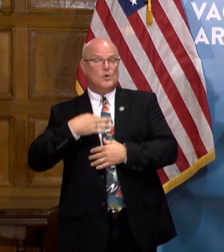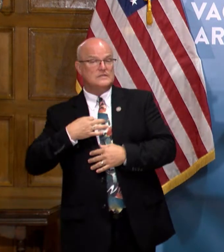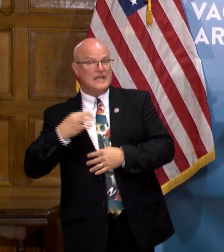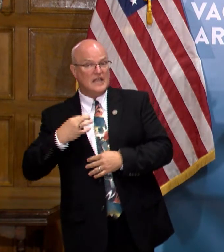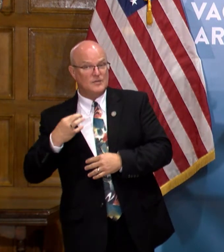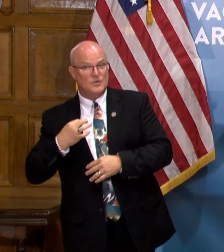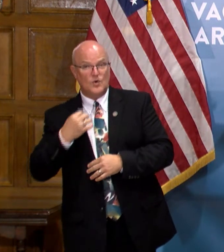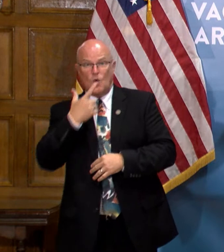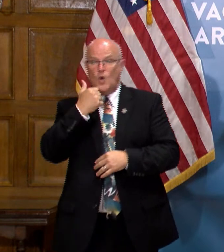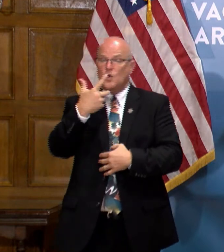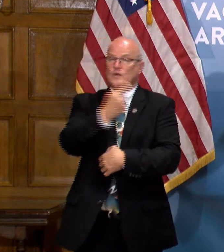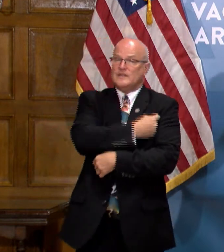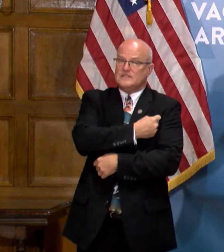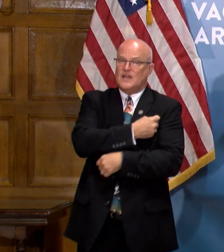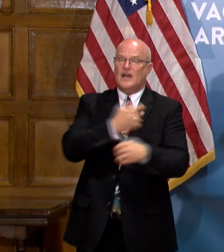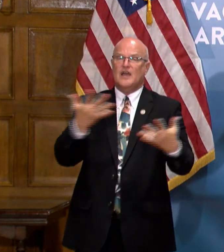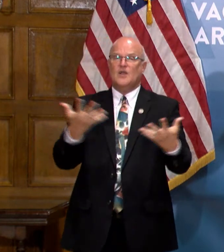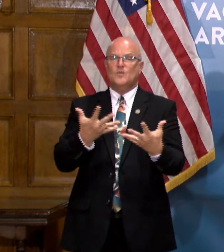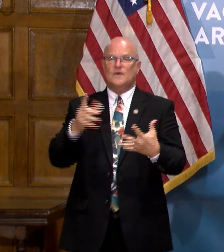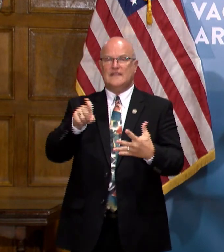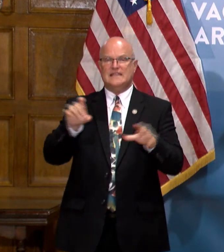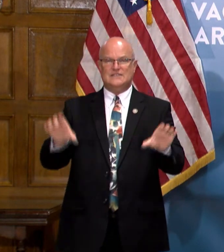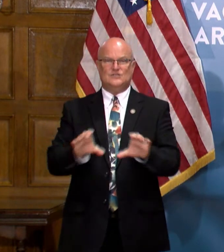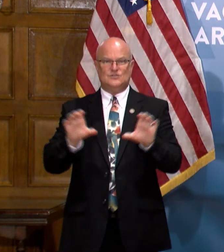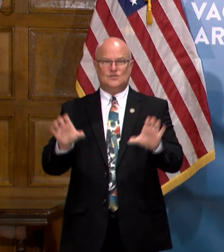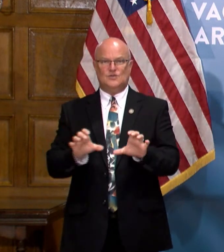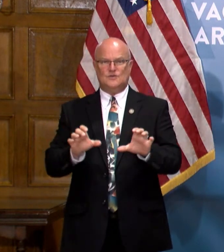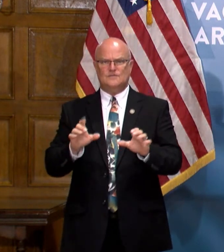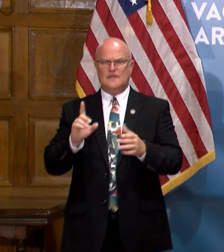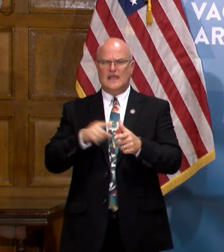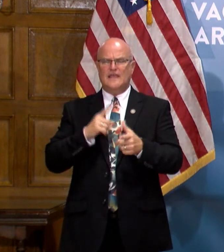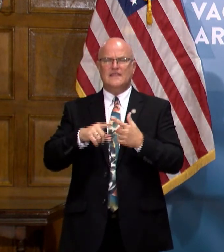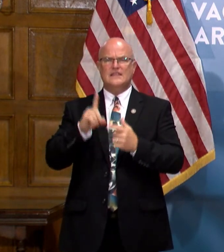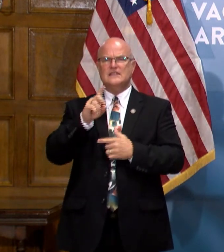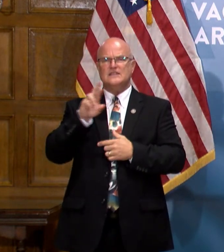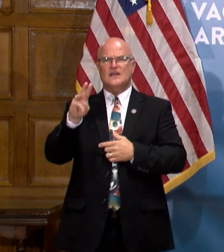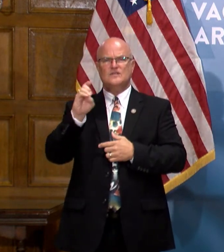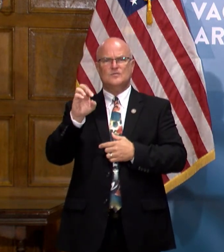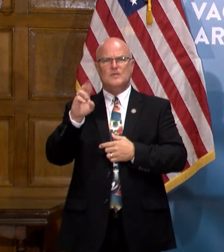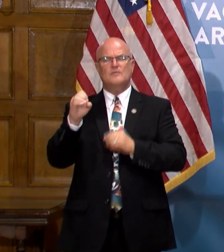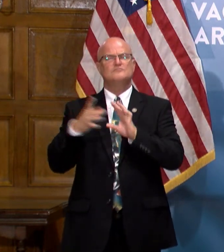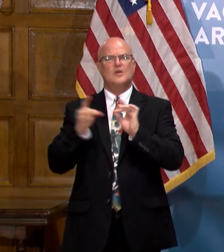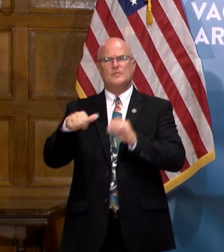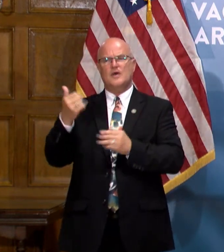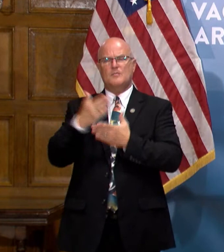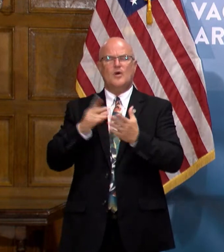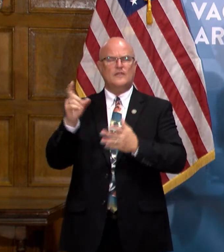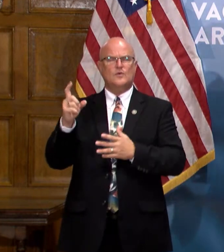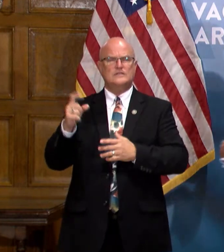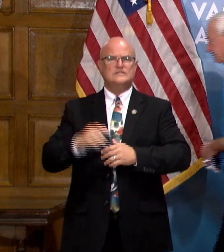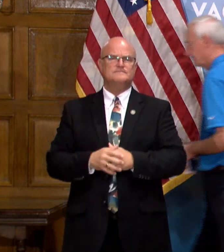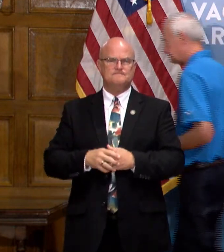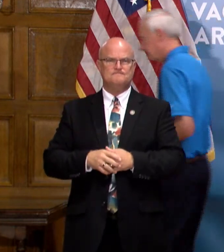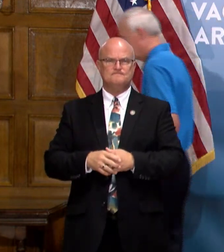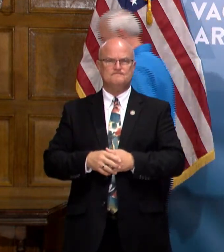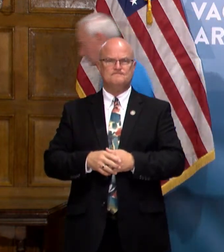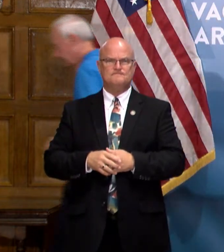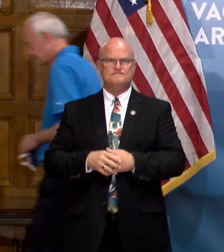who should be getting that, and what the steps are. And then Dr. Romero, did you want to comment on the other part of that question?